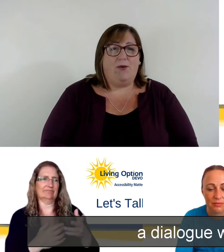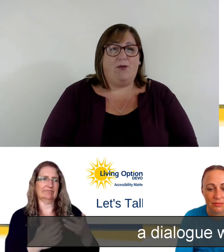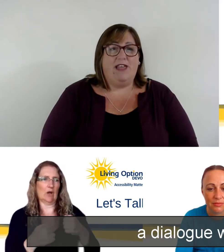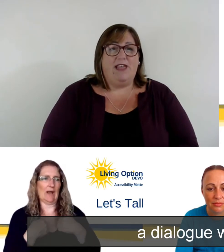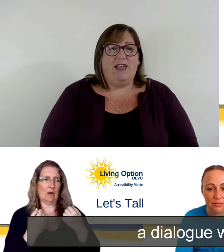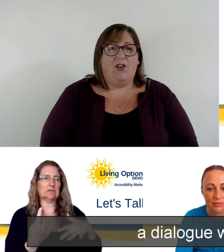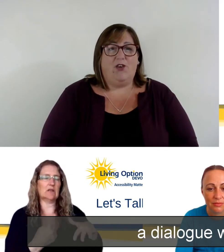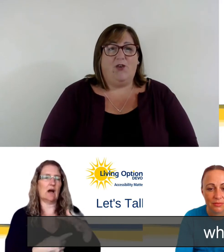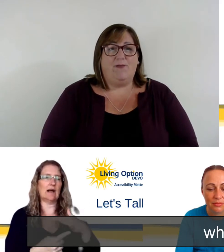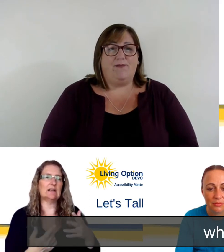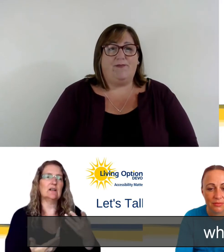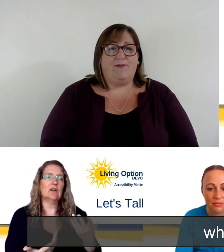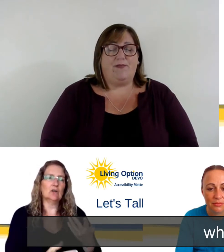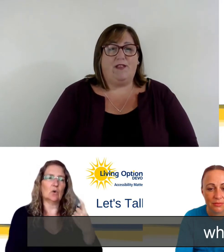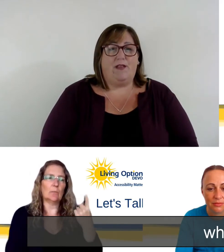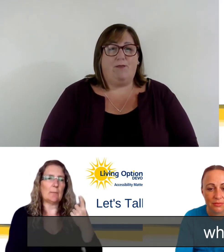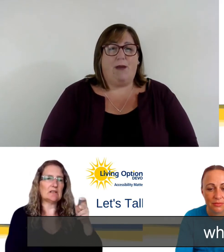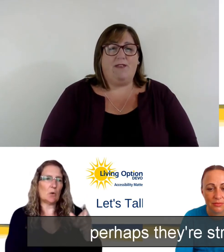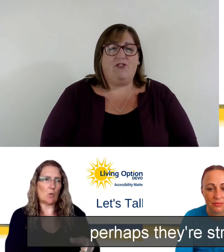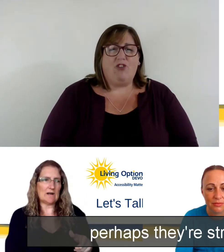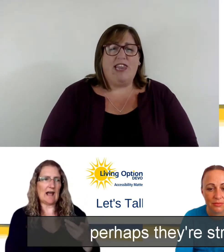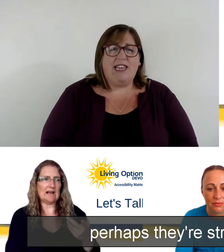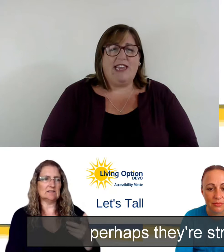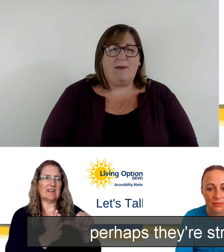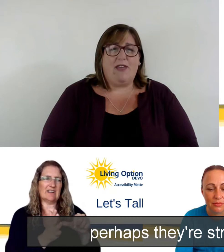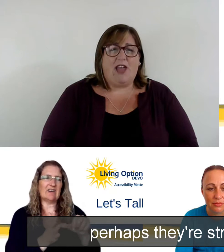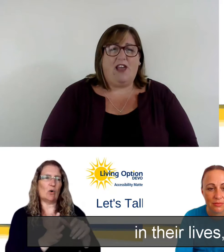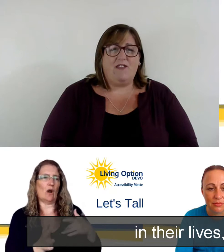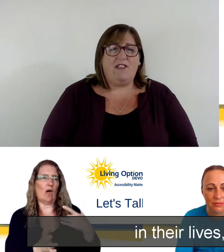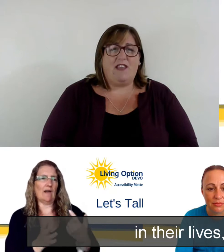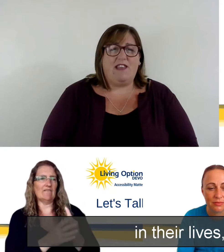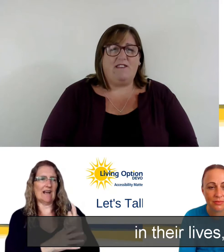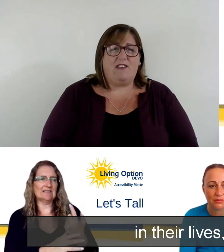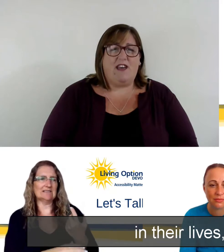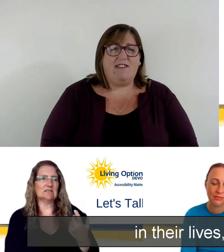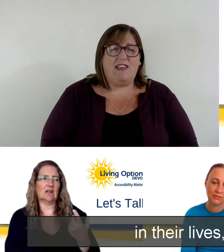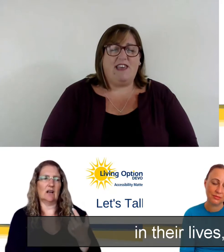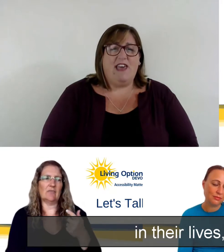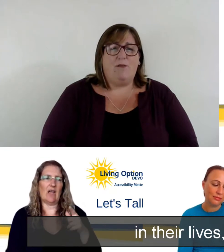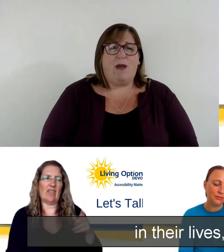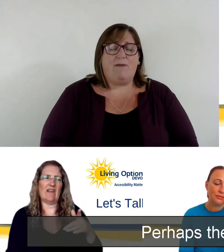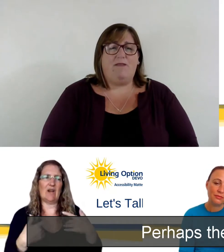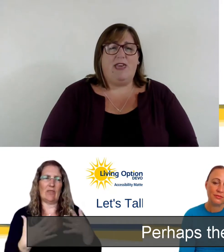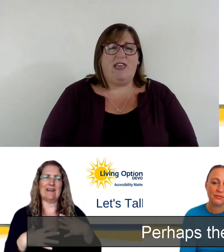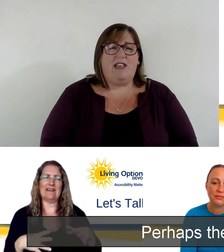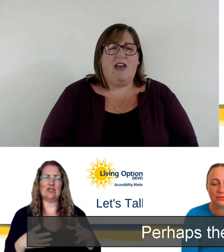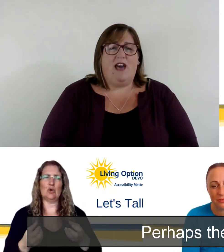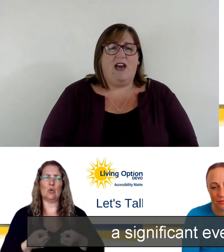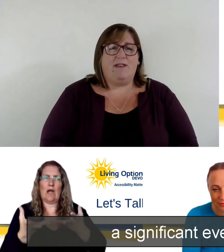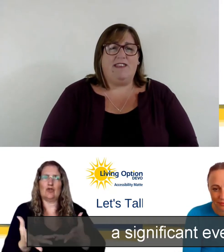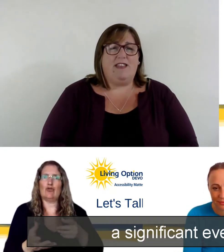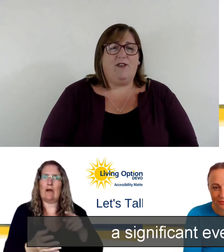with people who perhaps they're struggling a little bit in their lives, in society. Perhaps there's